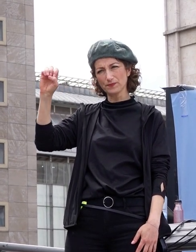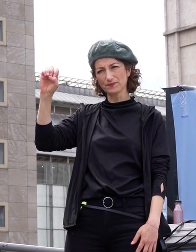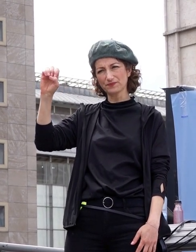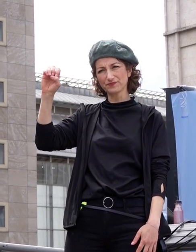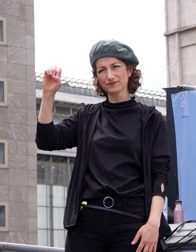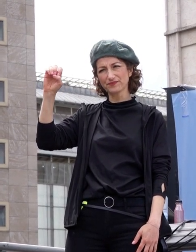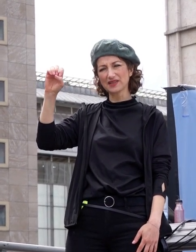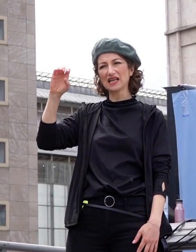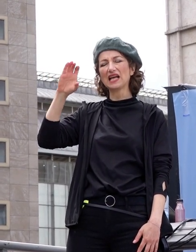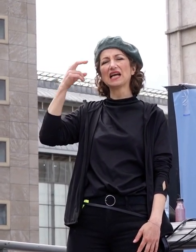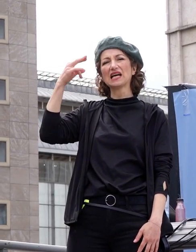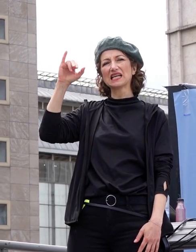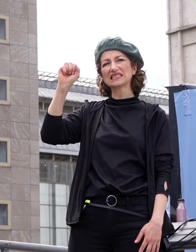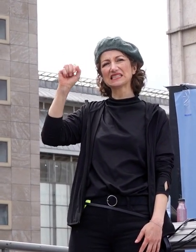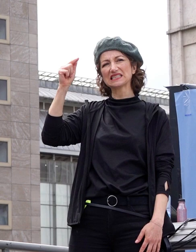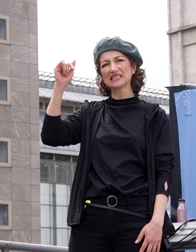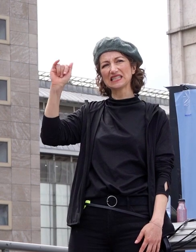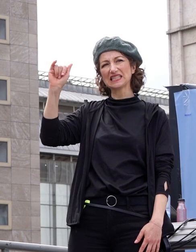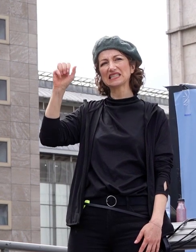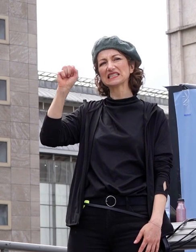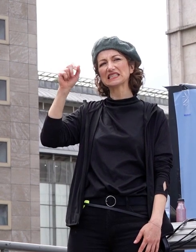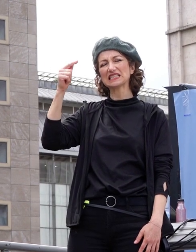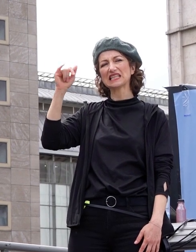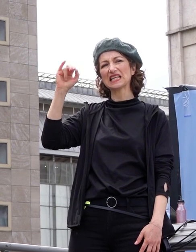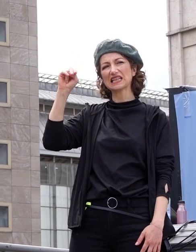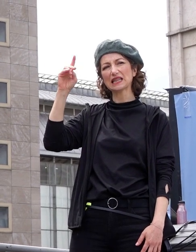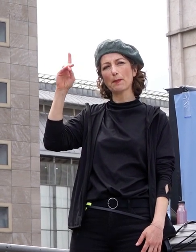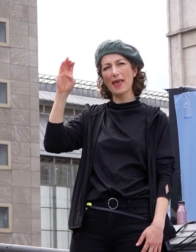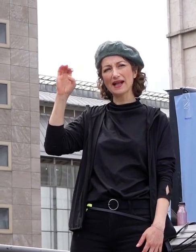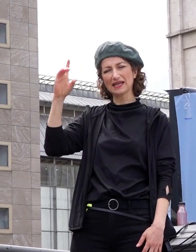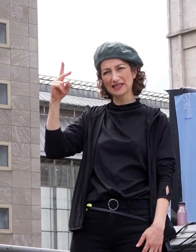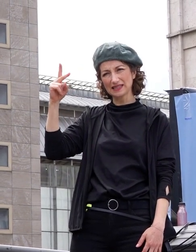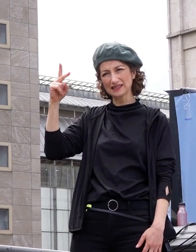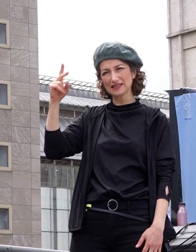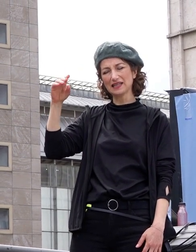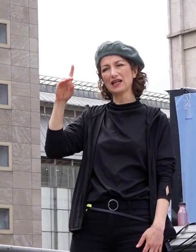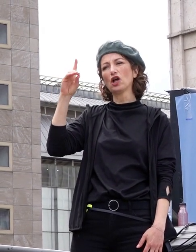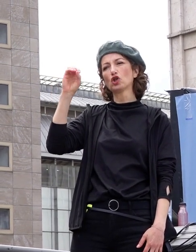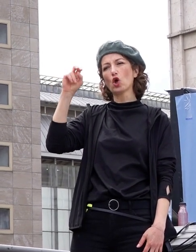Christy Strondek, Tonu Mbobga.